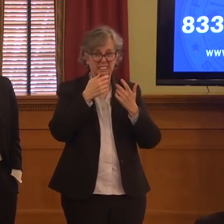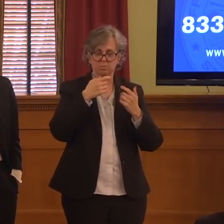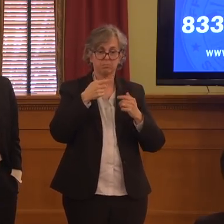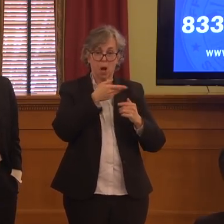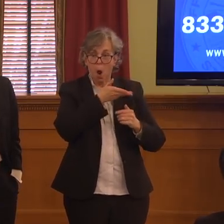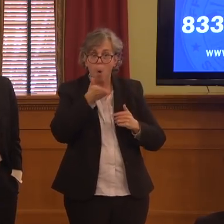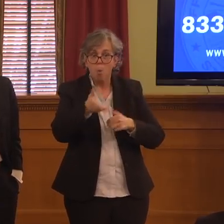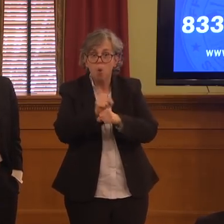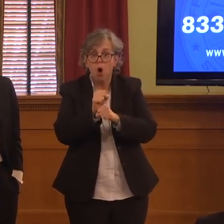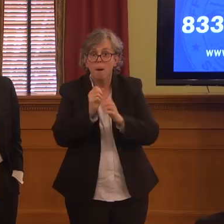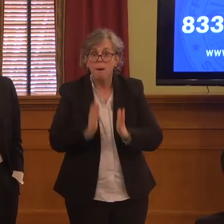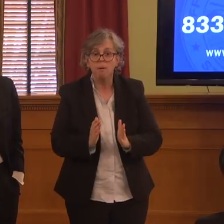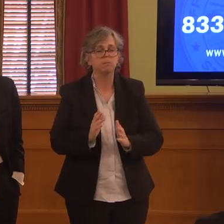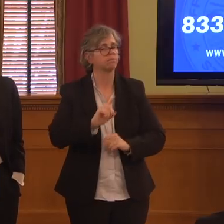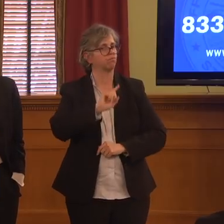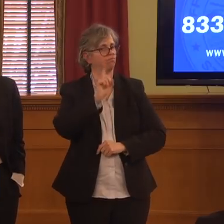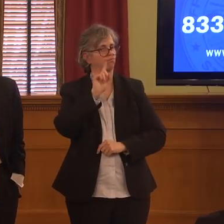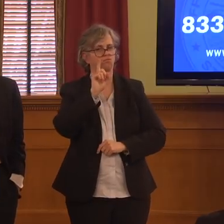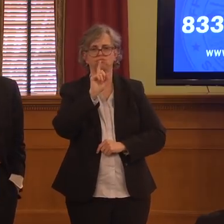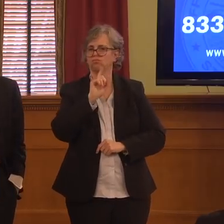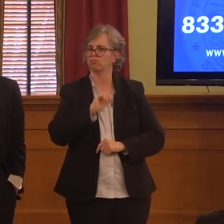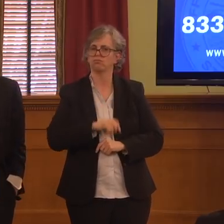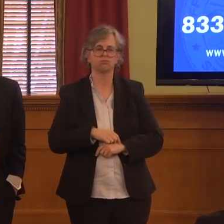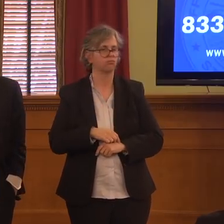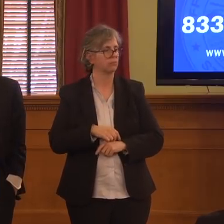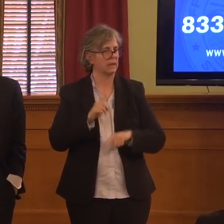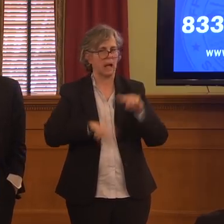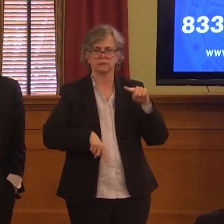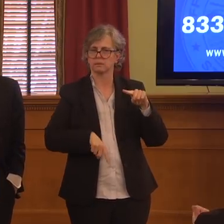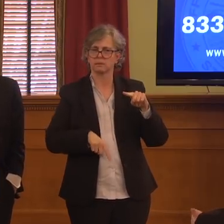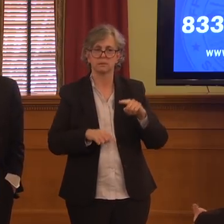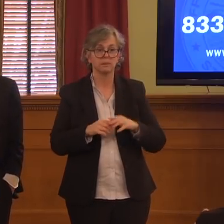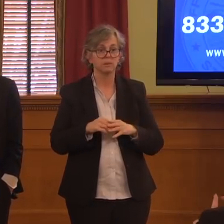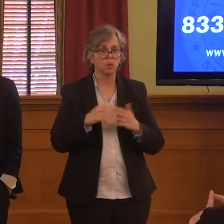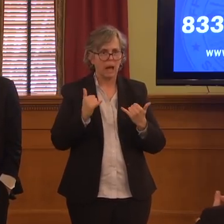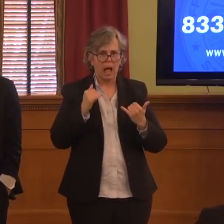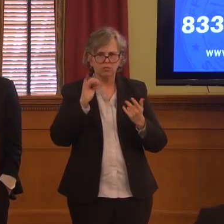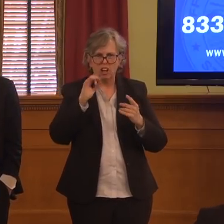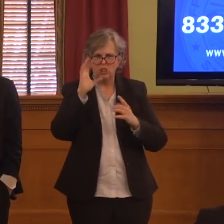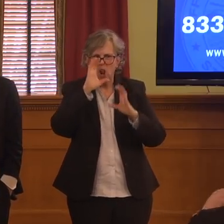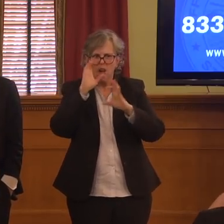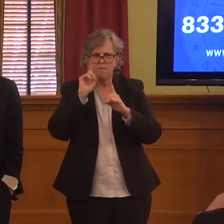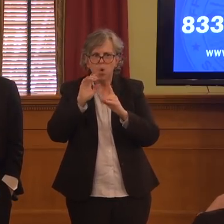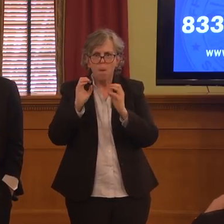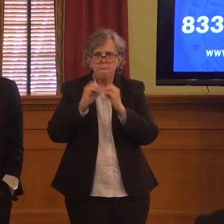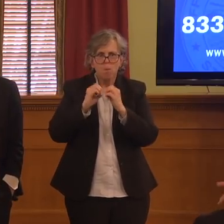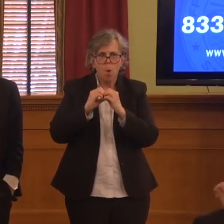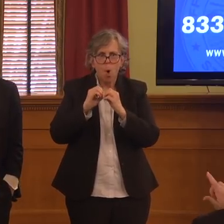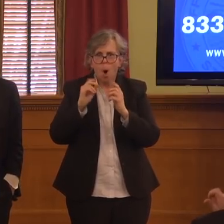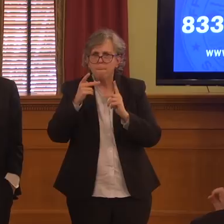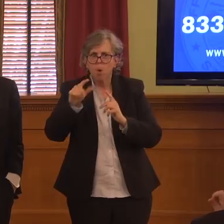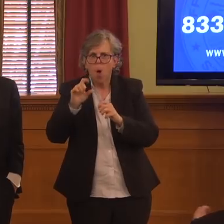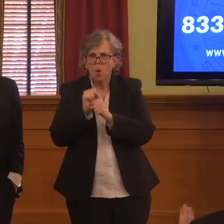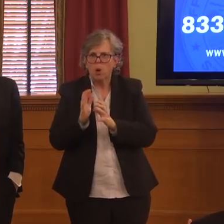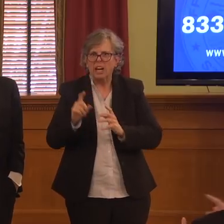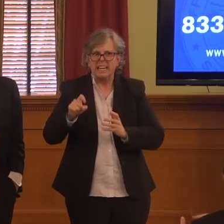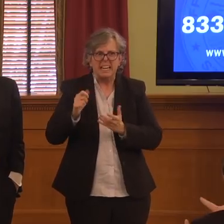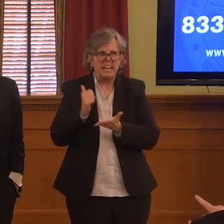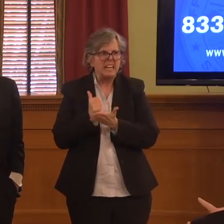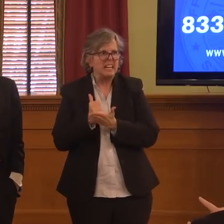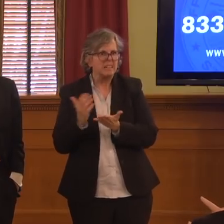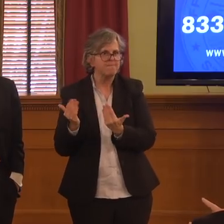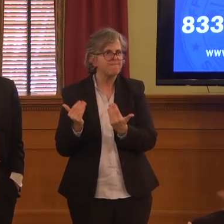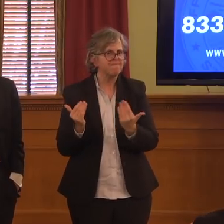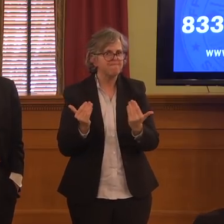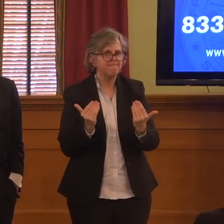Tuesday. And so they are attempting to secure more poll workers for Election Day. Poll workers